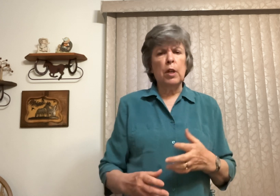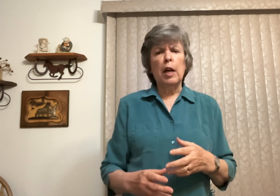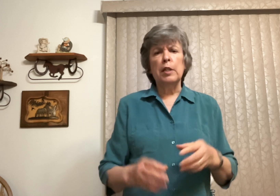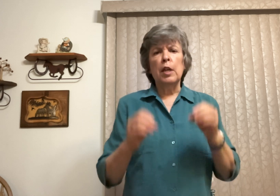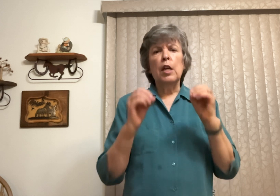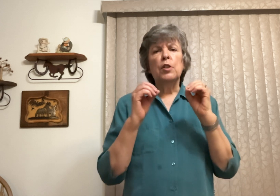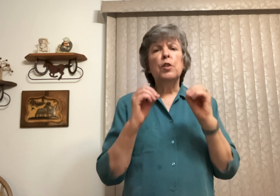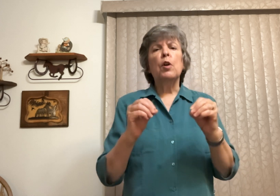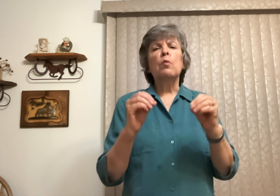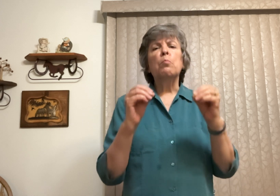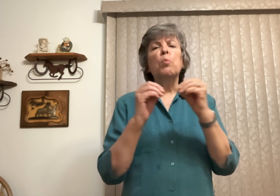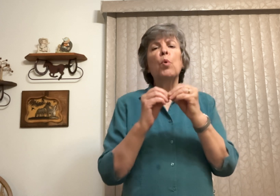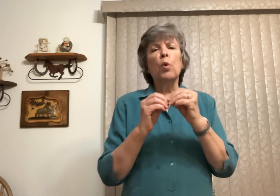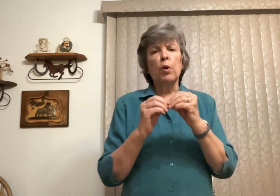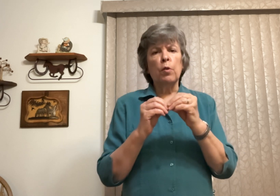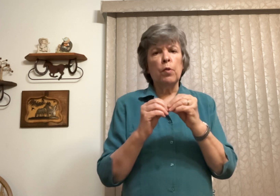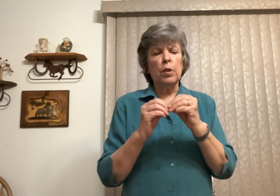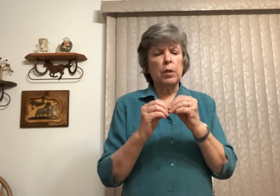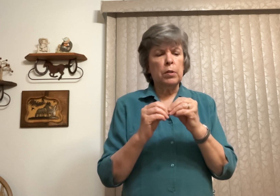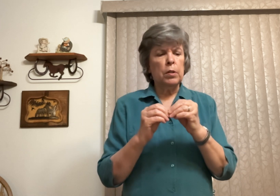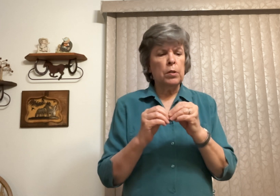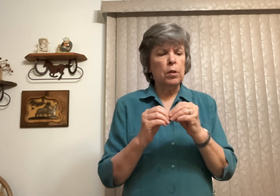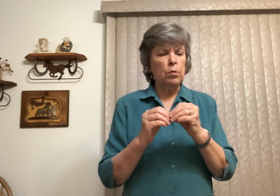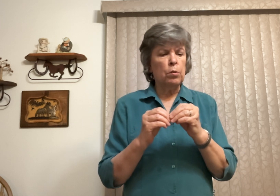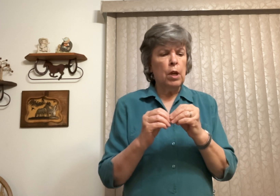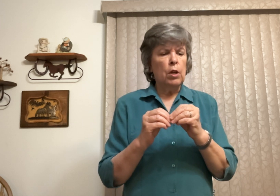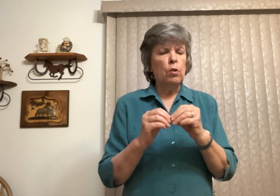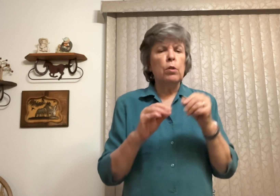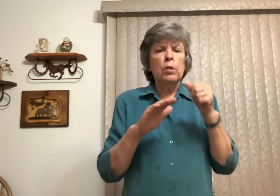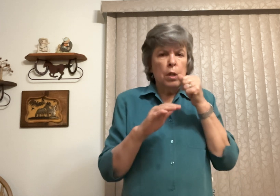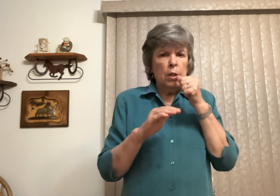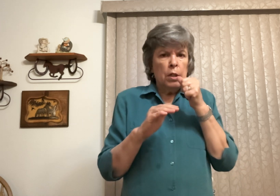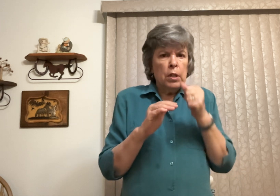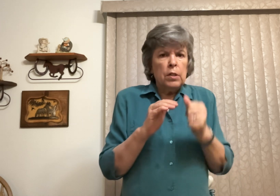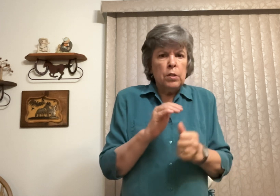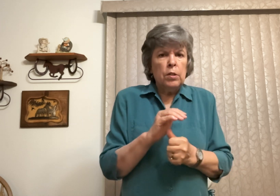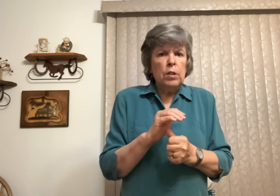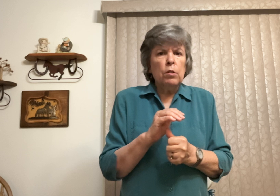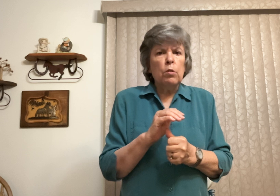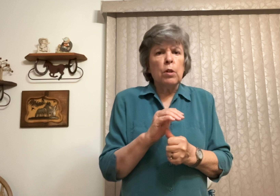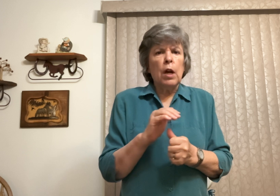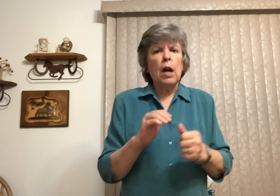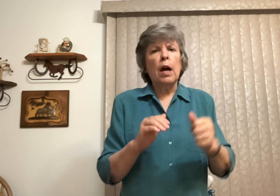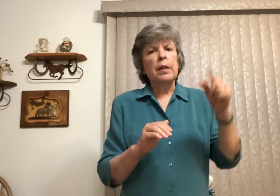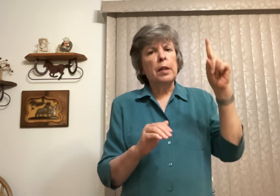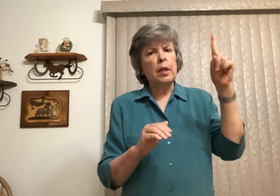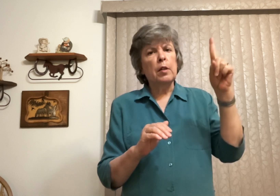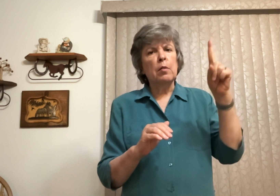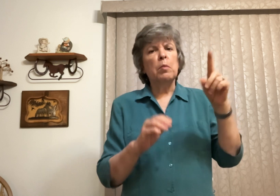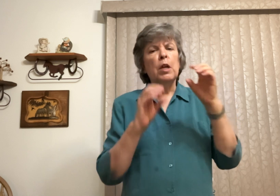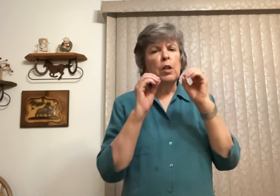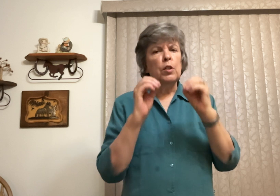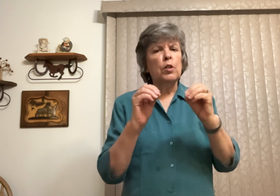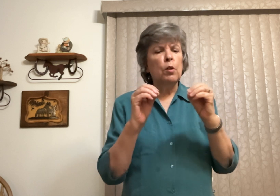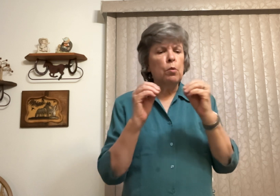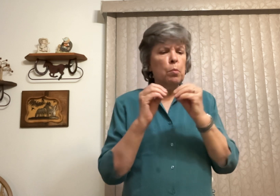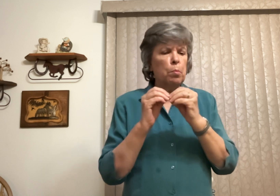sign no more for this. So could conceal or hide him no